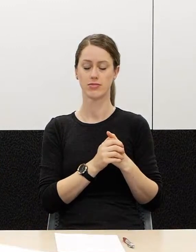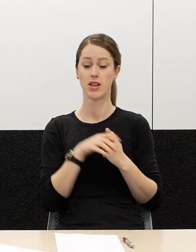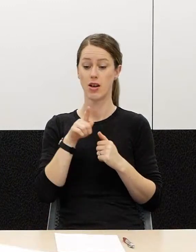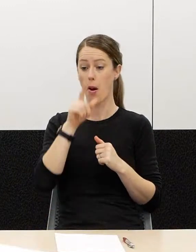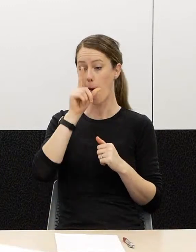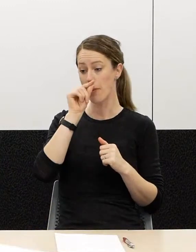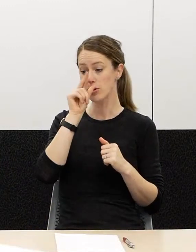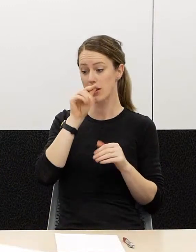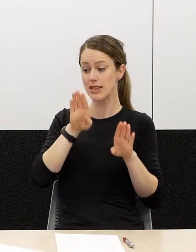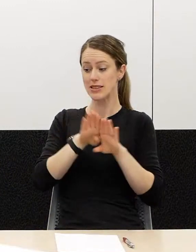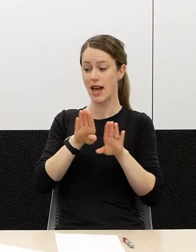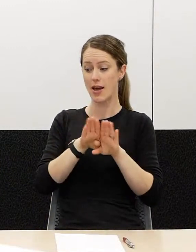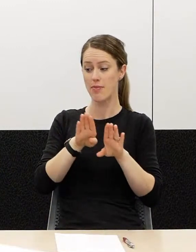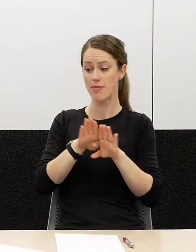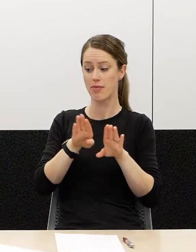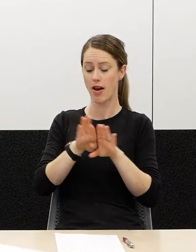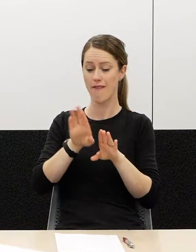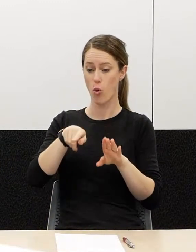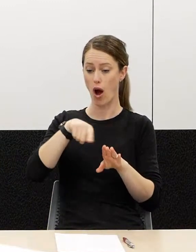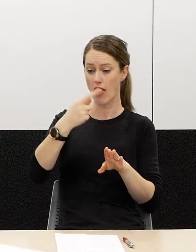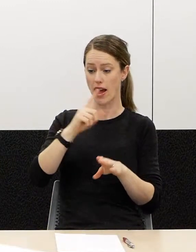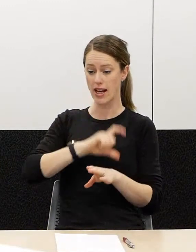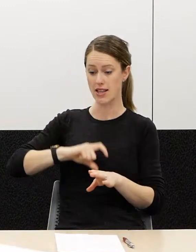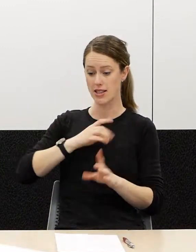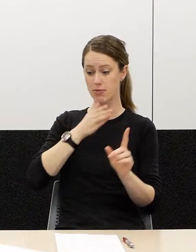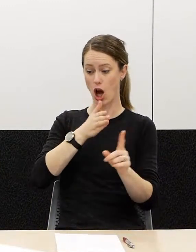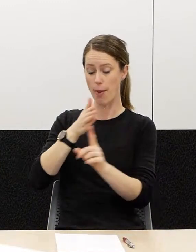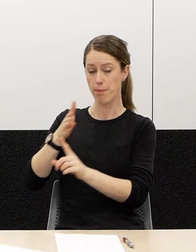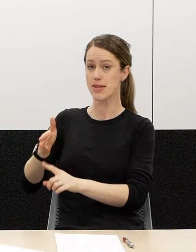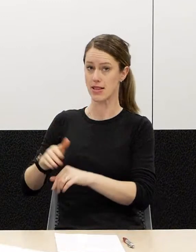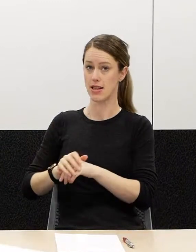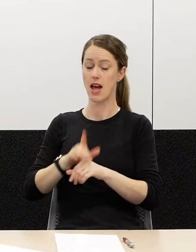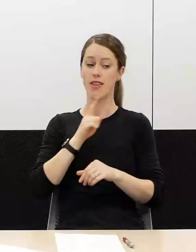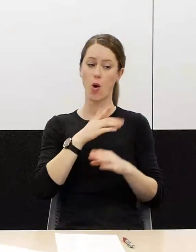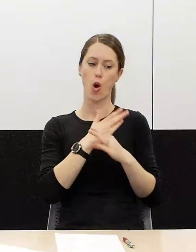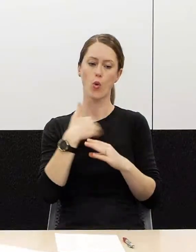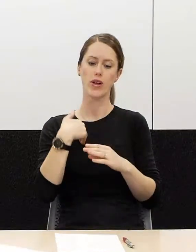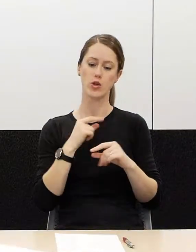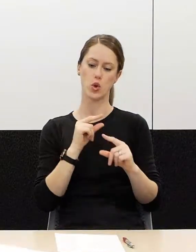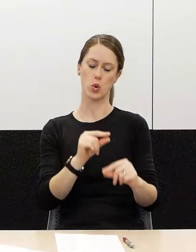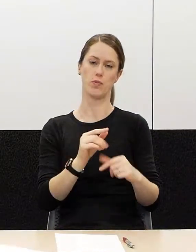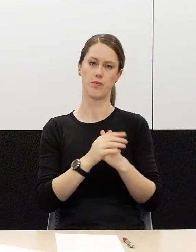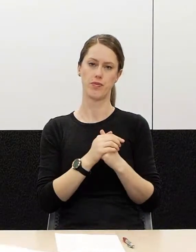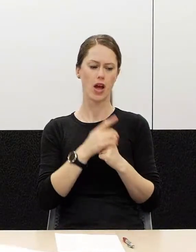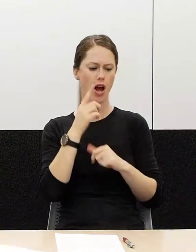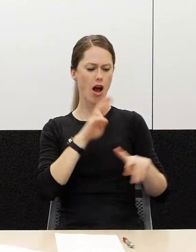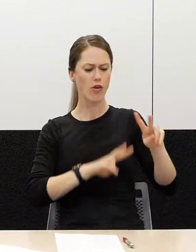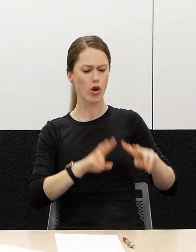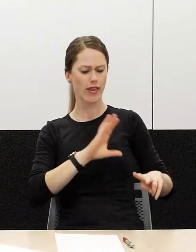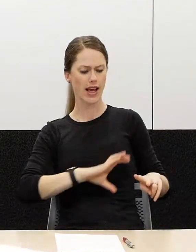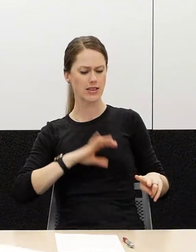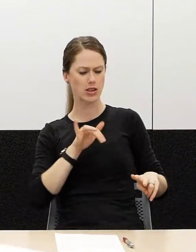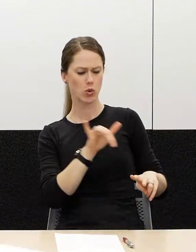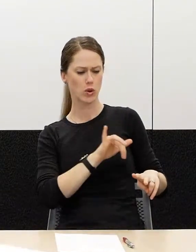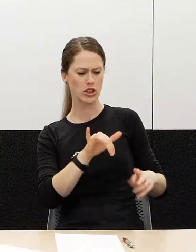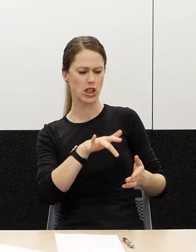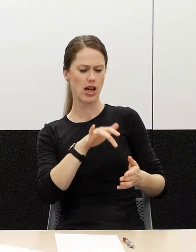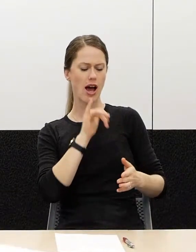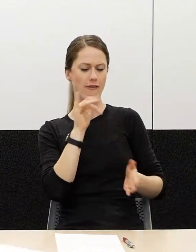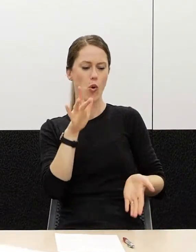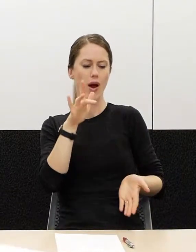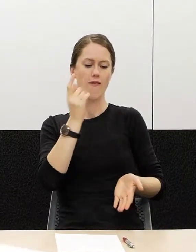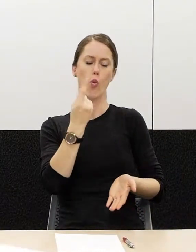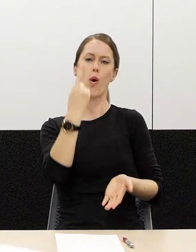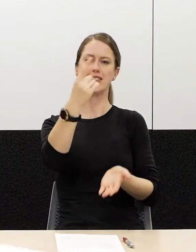the case for some other cancers, but that's work that we need to do, to look at the cancers for which